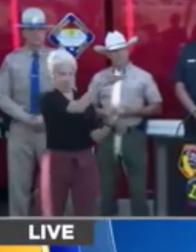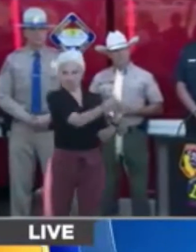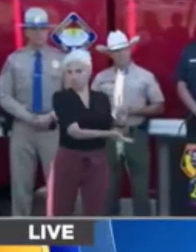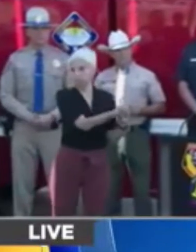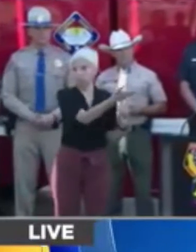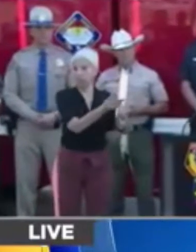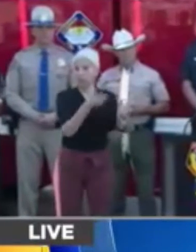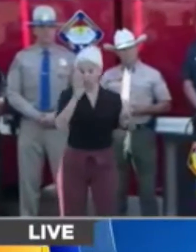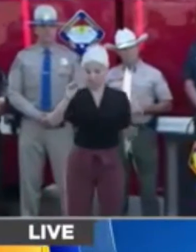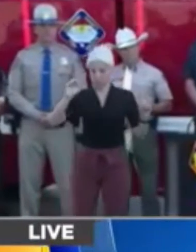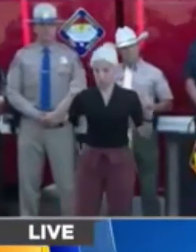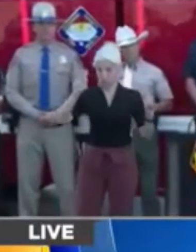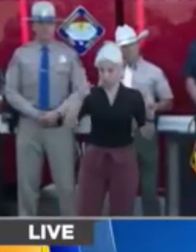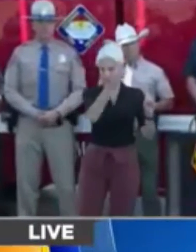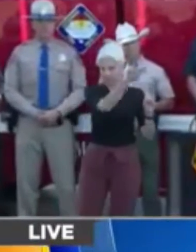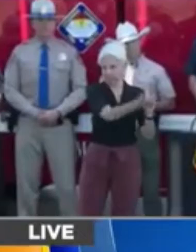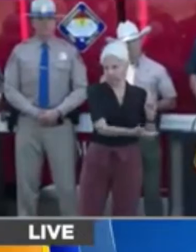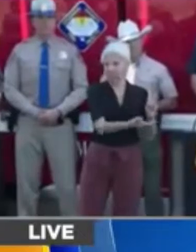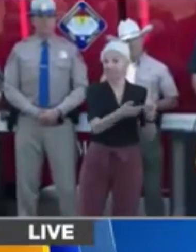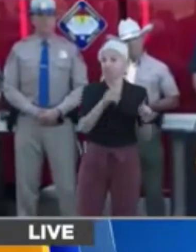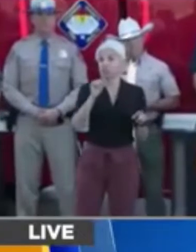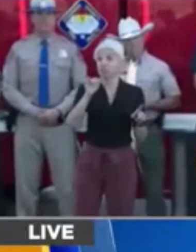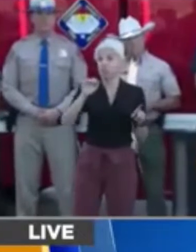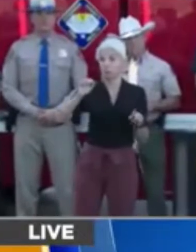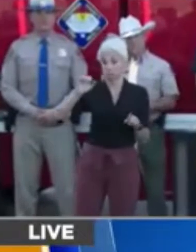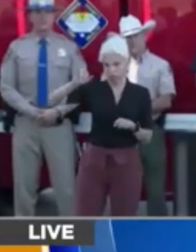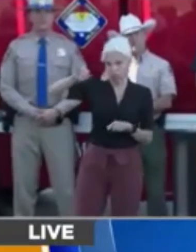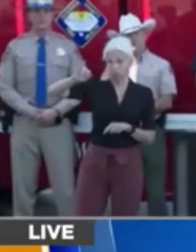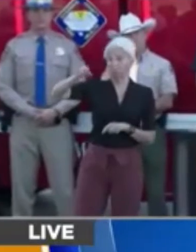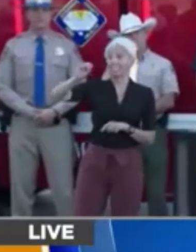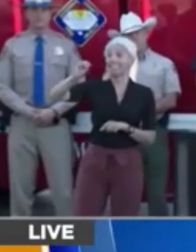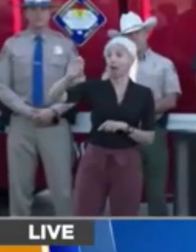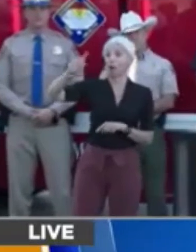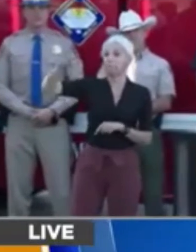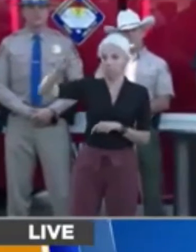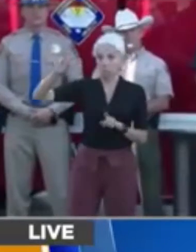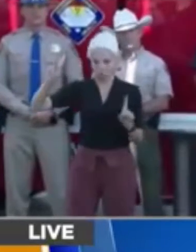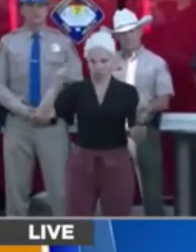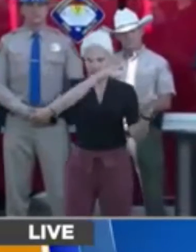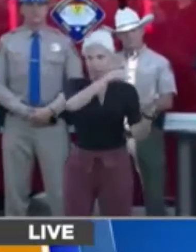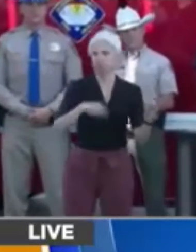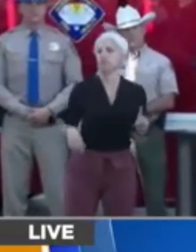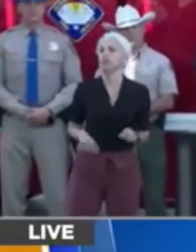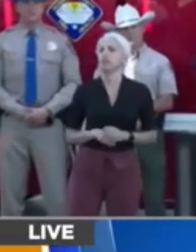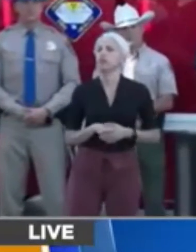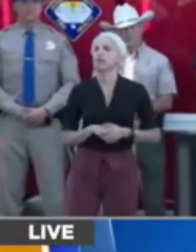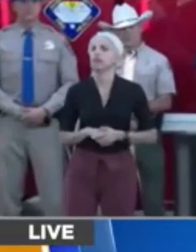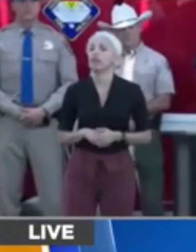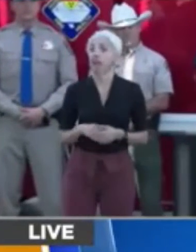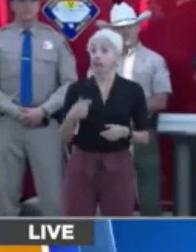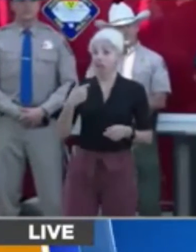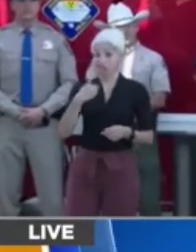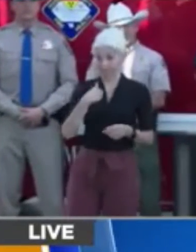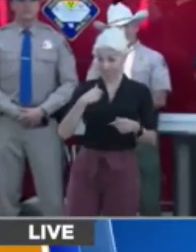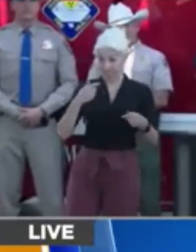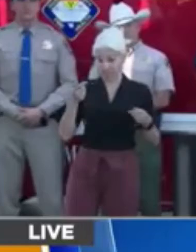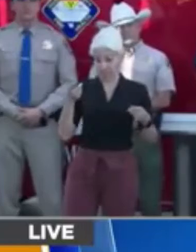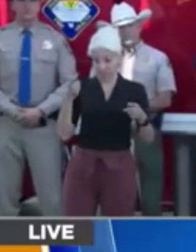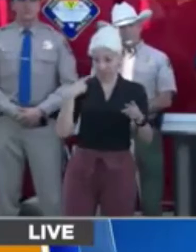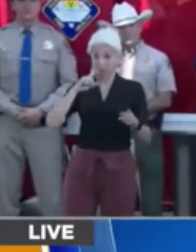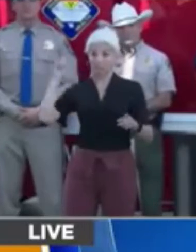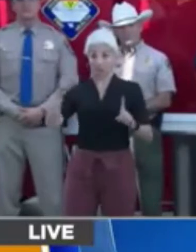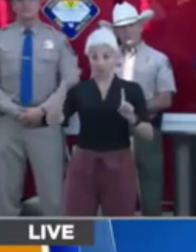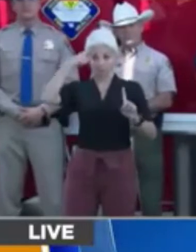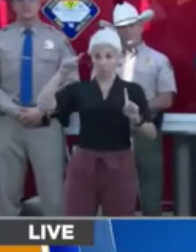Good afternoon. Thank you. My name is Jesse Park. I'm CAL FIRE Riverside County Division Chief 4, and I'm the incident commander for the Riverside County